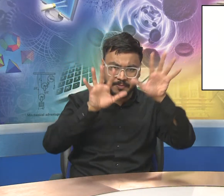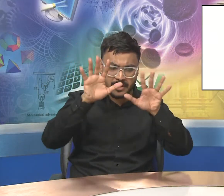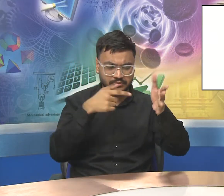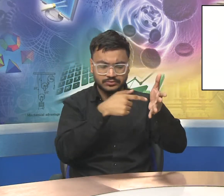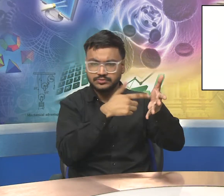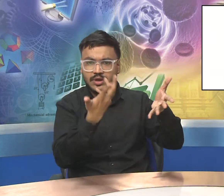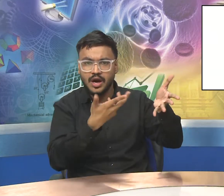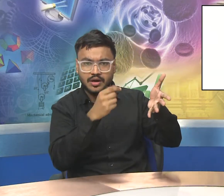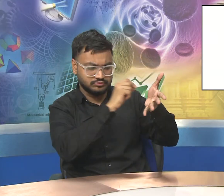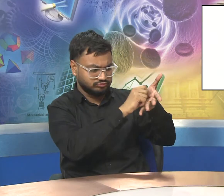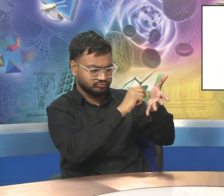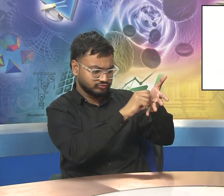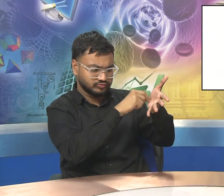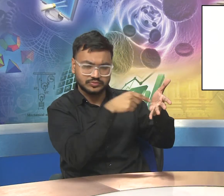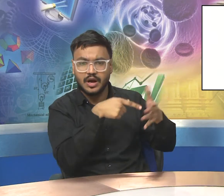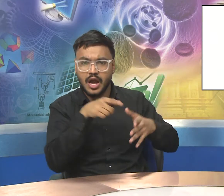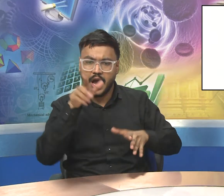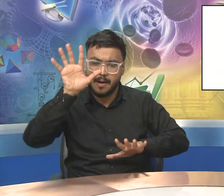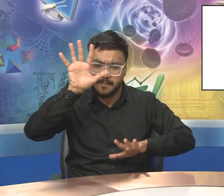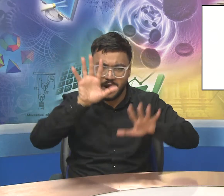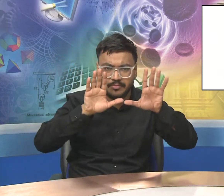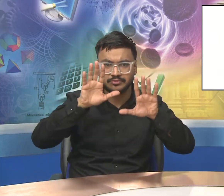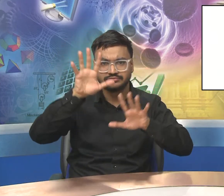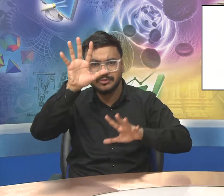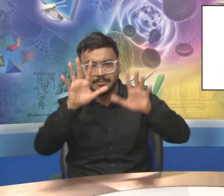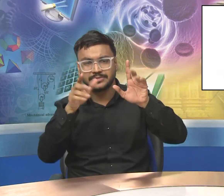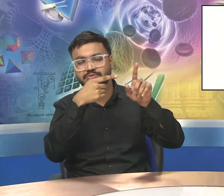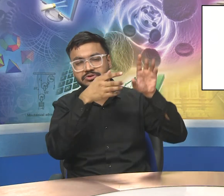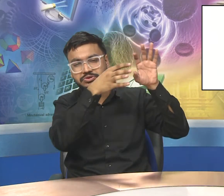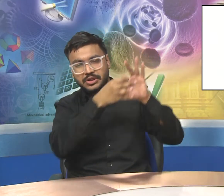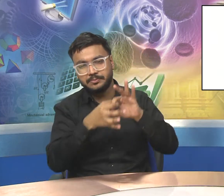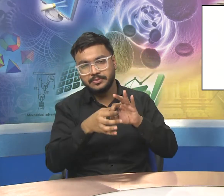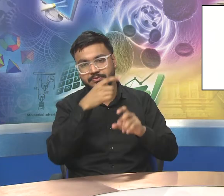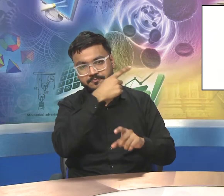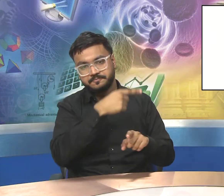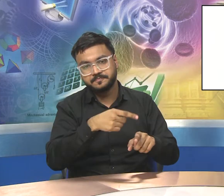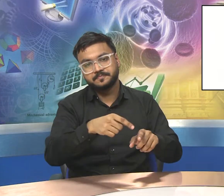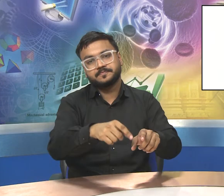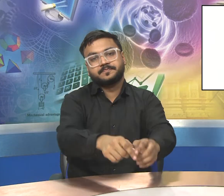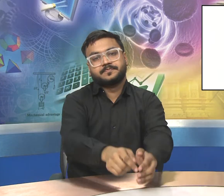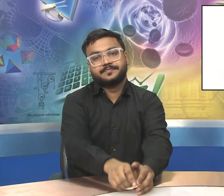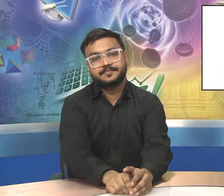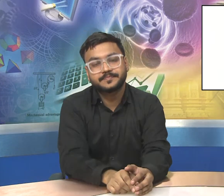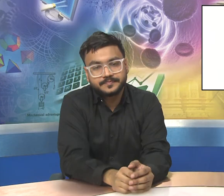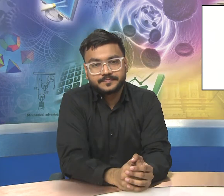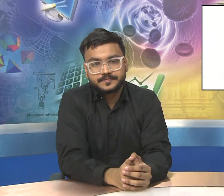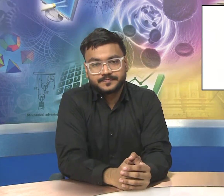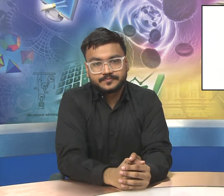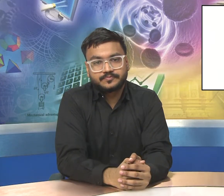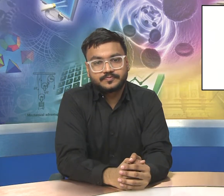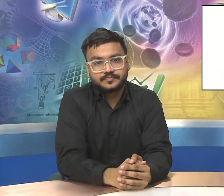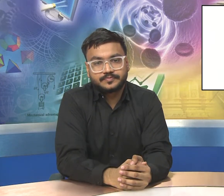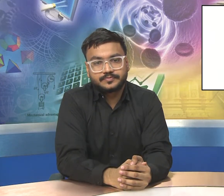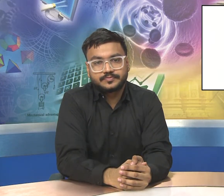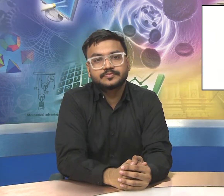which is include various type of gestures, facial expressions, photo, speaking, etc.